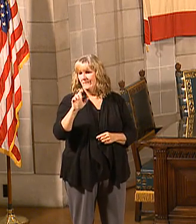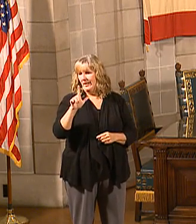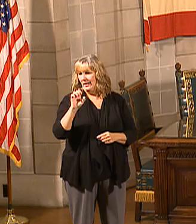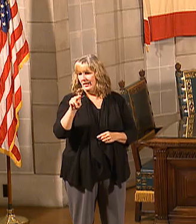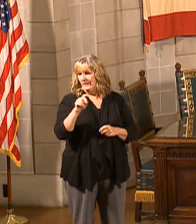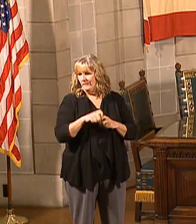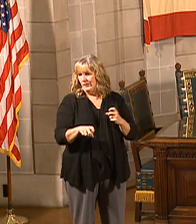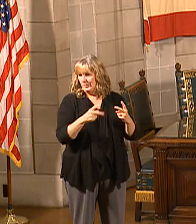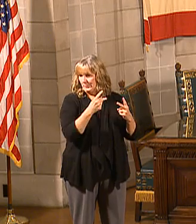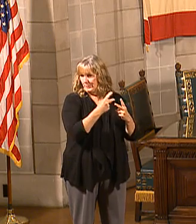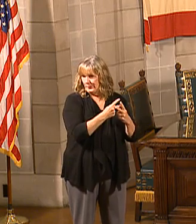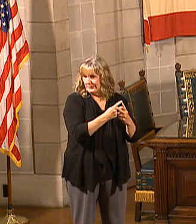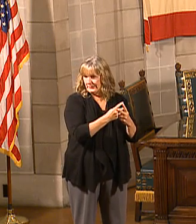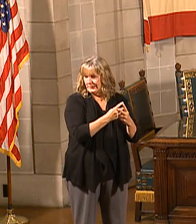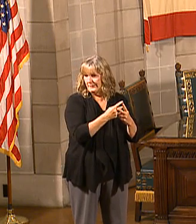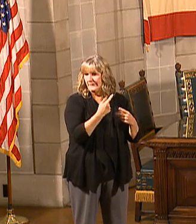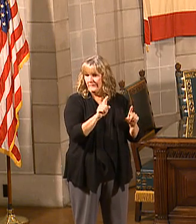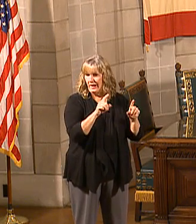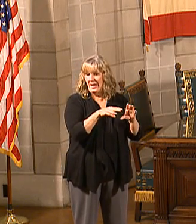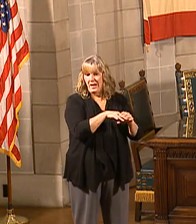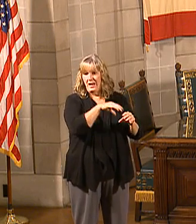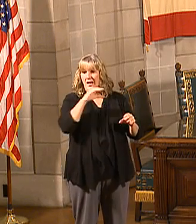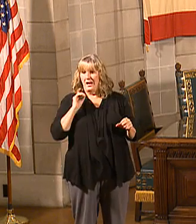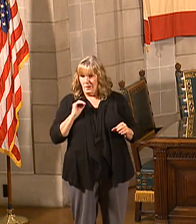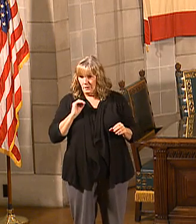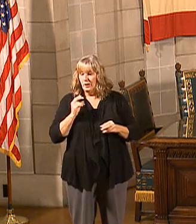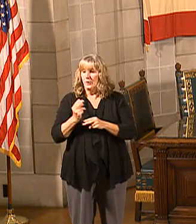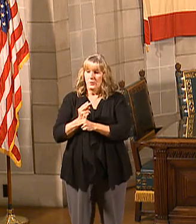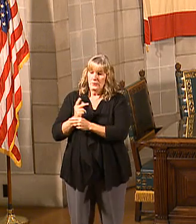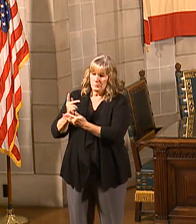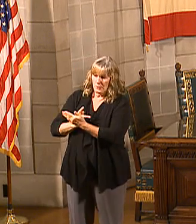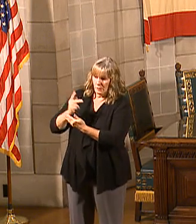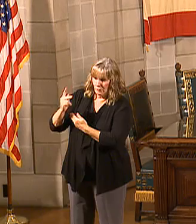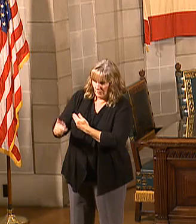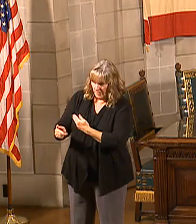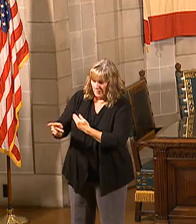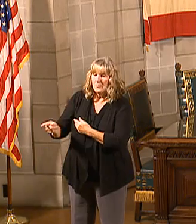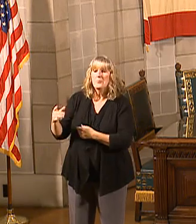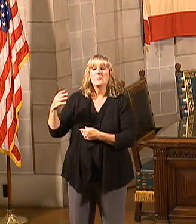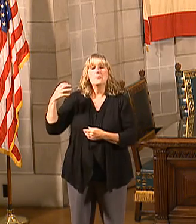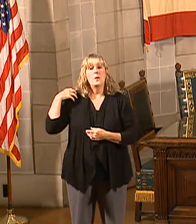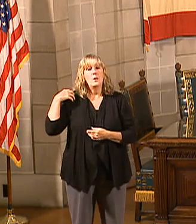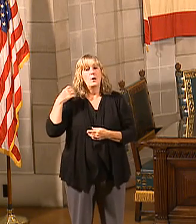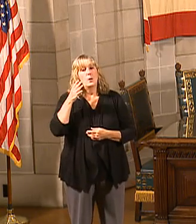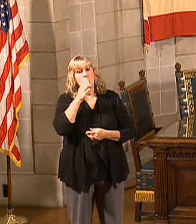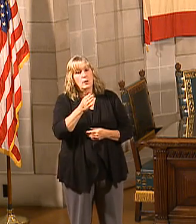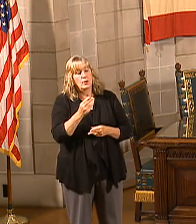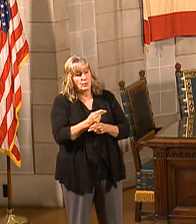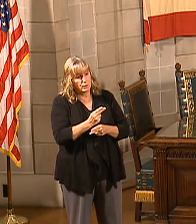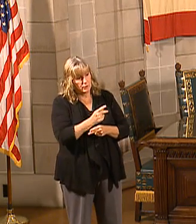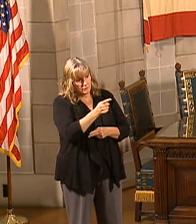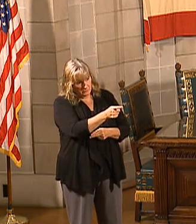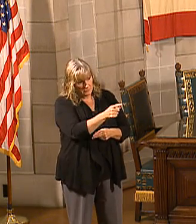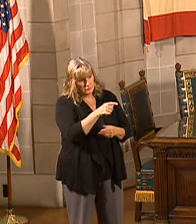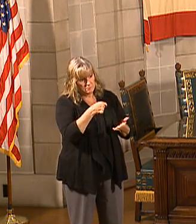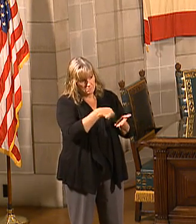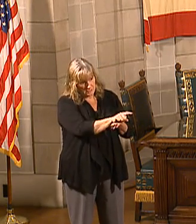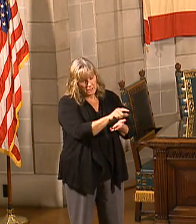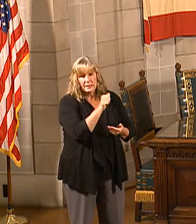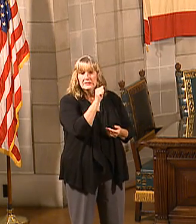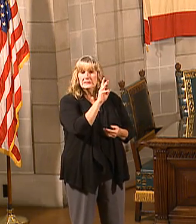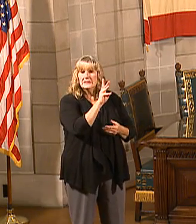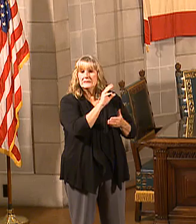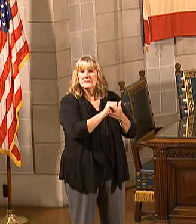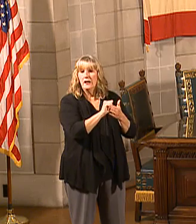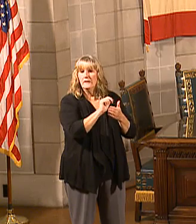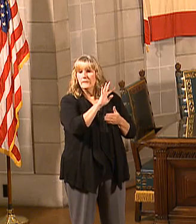and leveraged the program to be able to find an employer who would pick that person up at $16 an hour for 40 hours a week. Again,